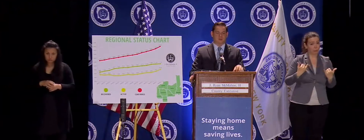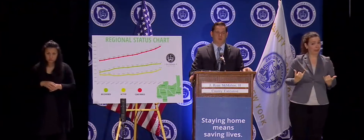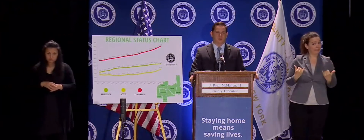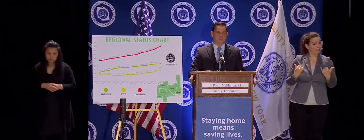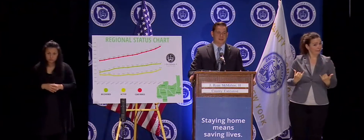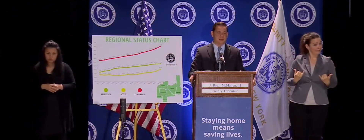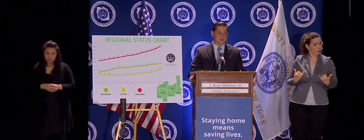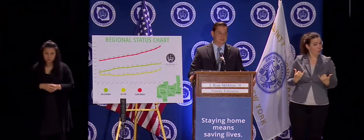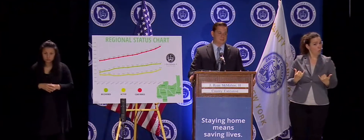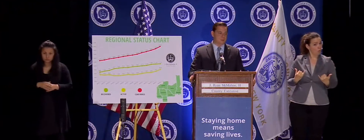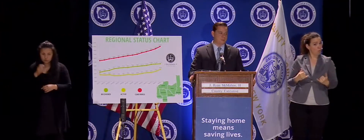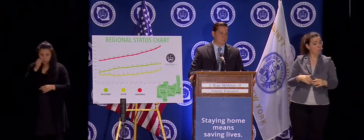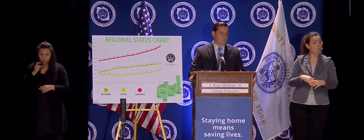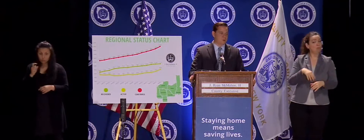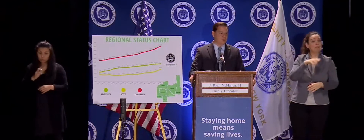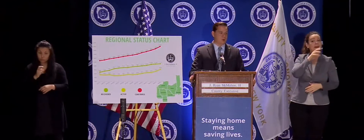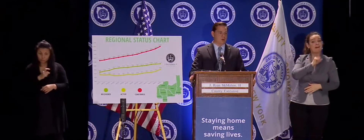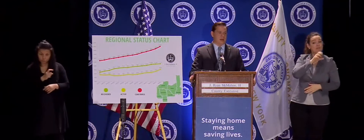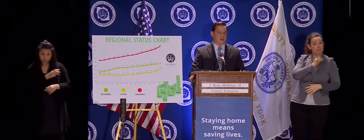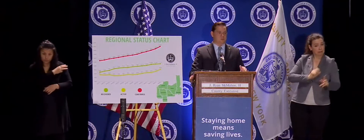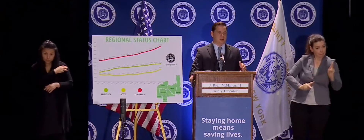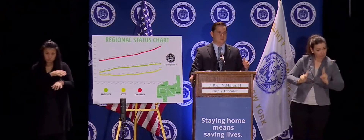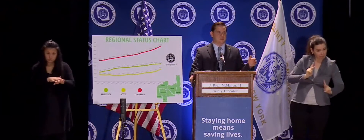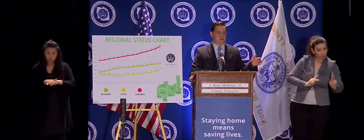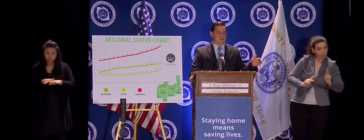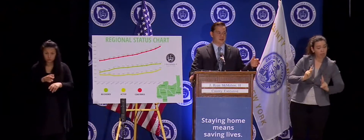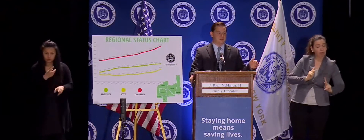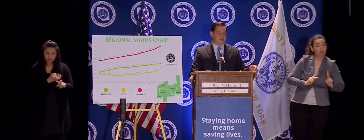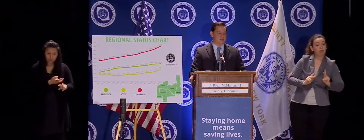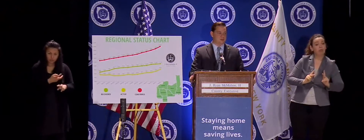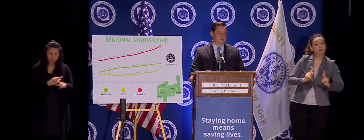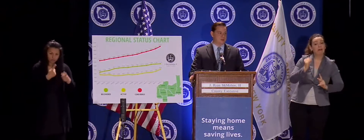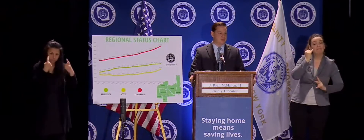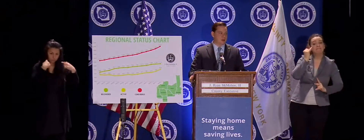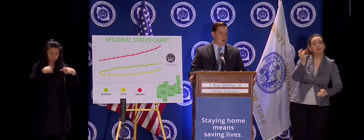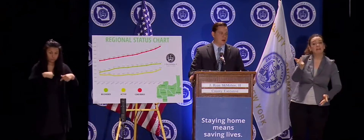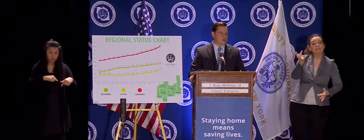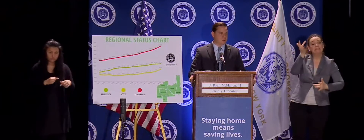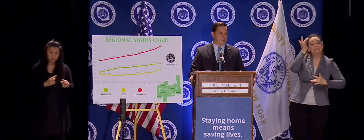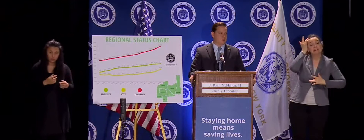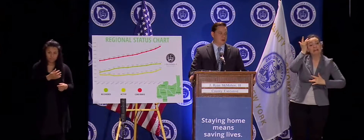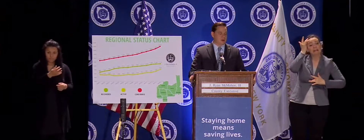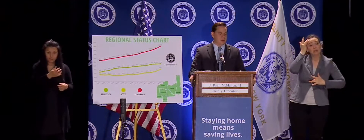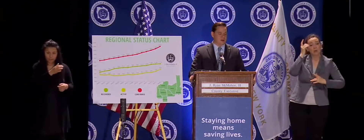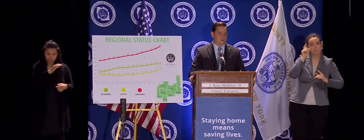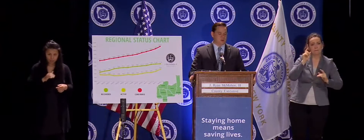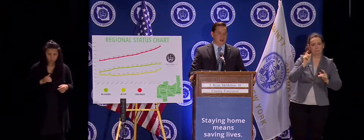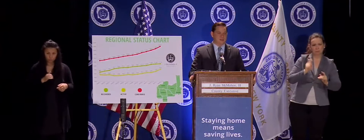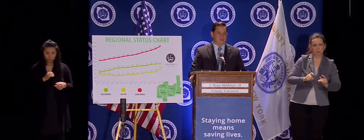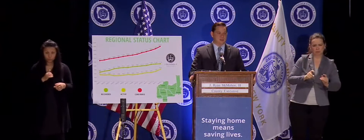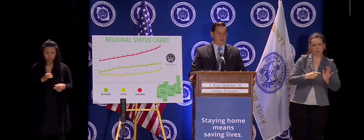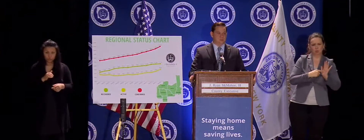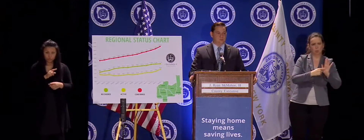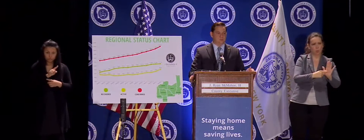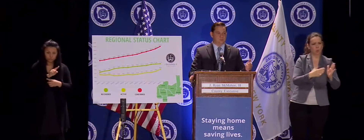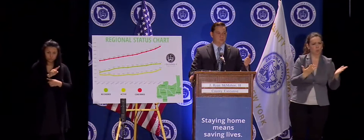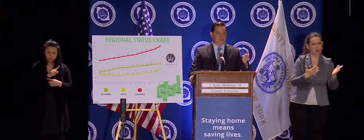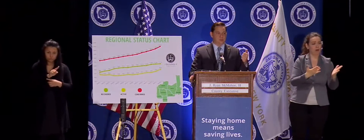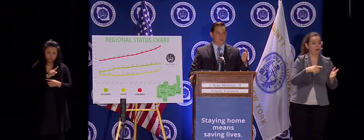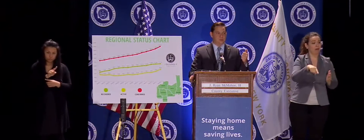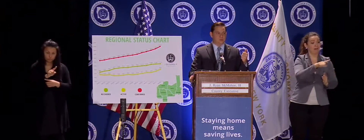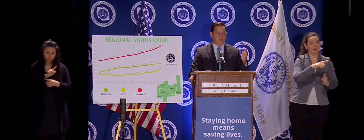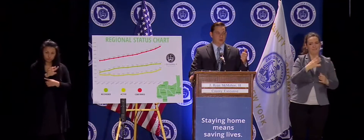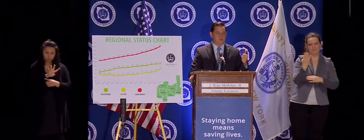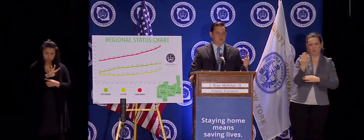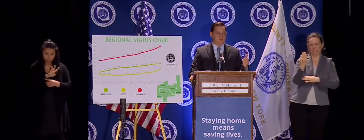progress for 14 days. Early on in this process, that was 7 days. So if you're not a senior